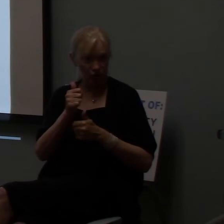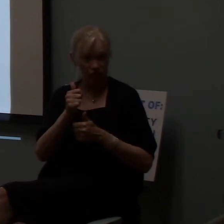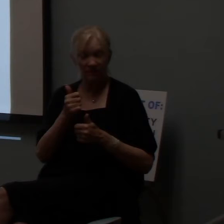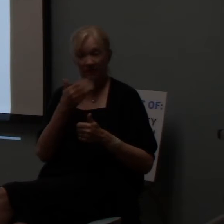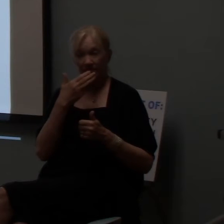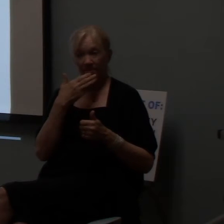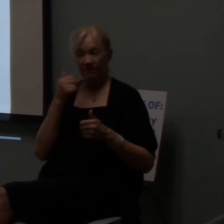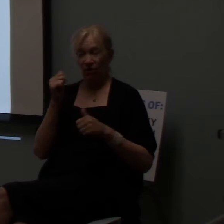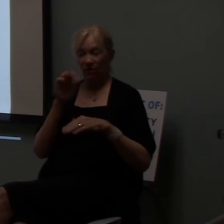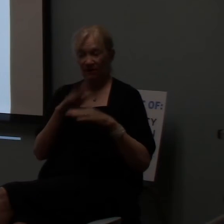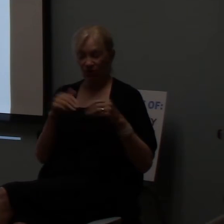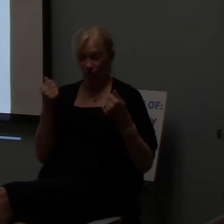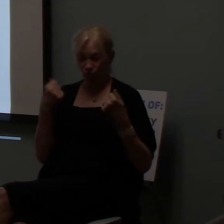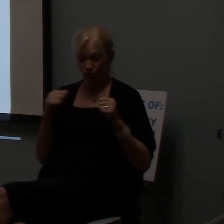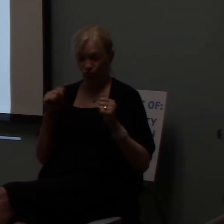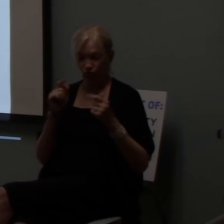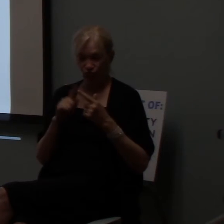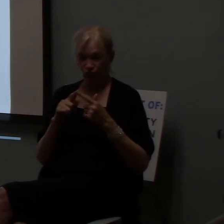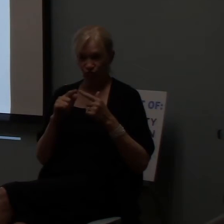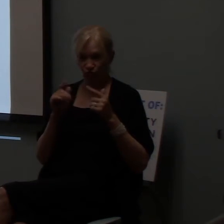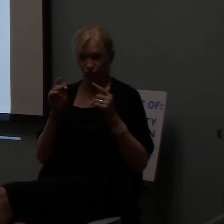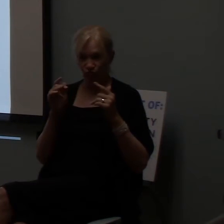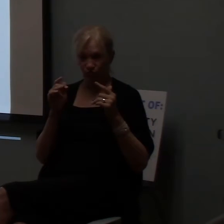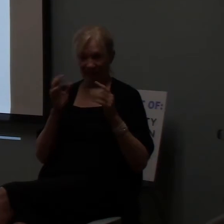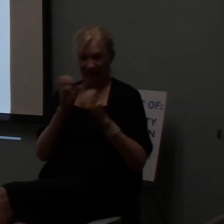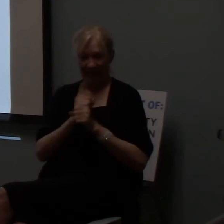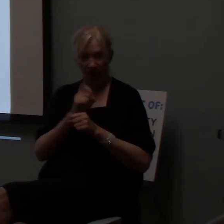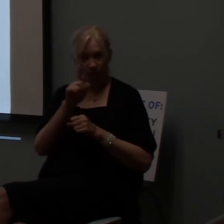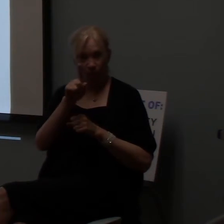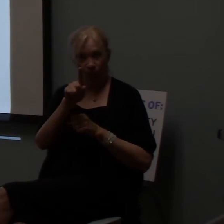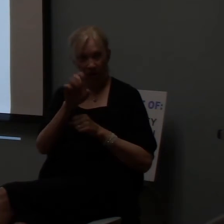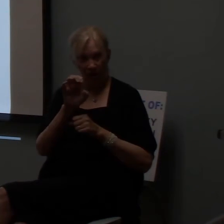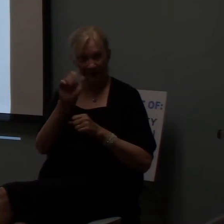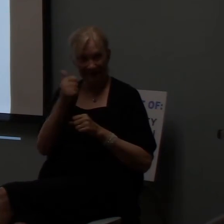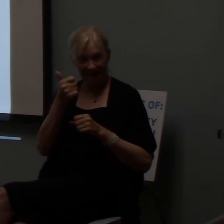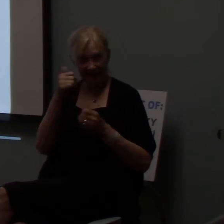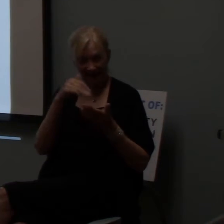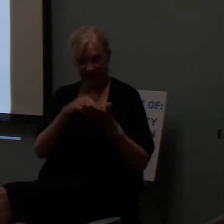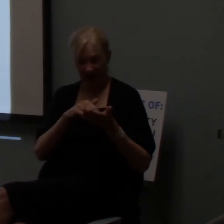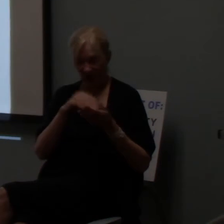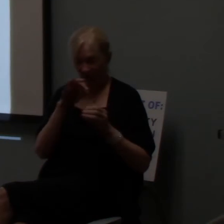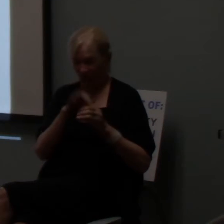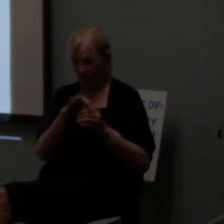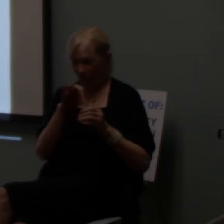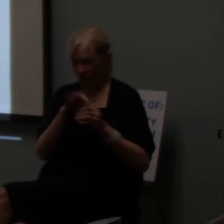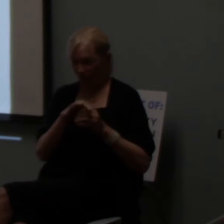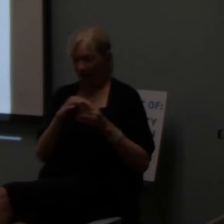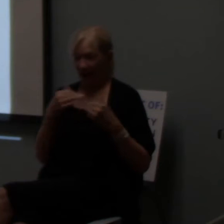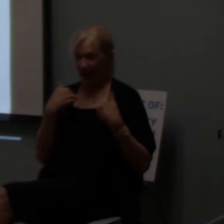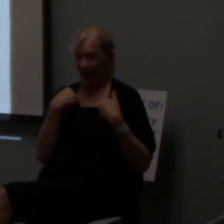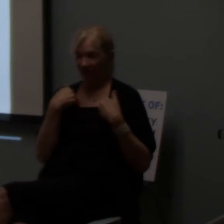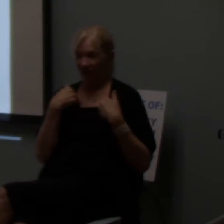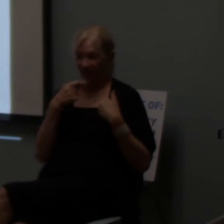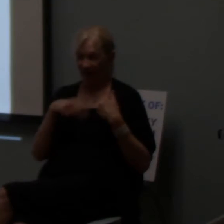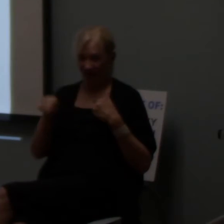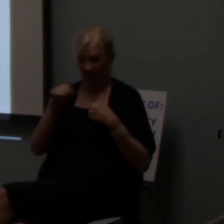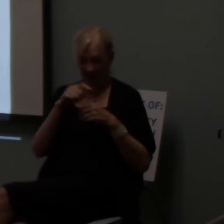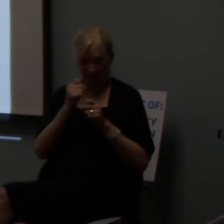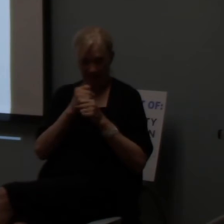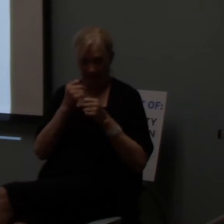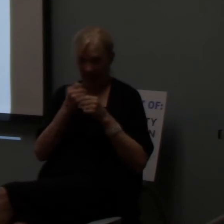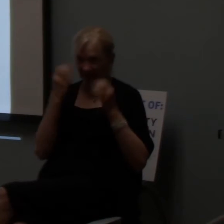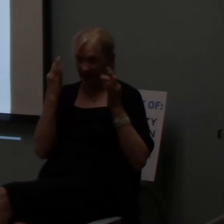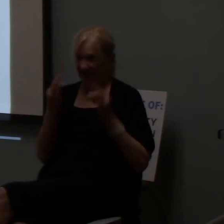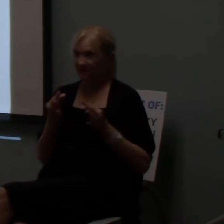than trying to get to 110,000 voters and having them make a decision on